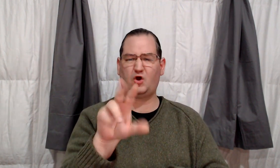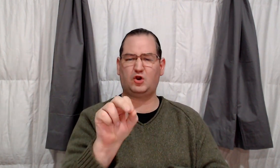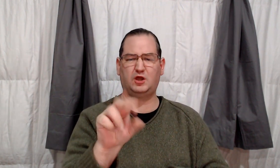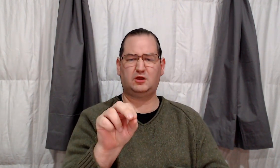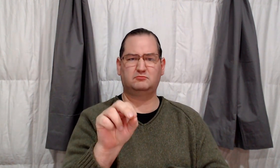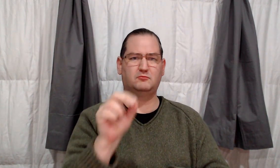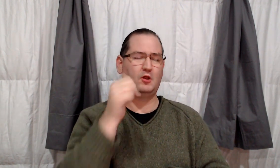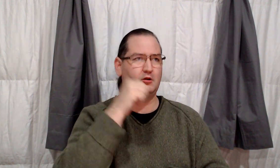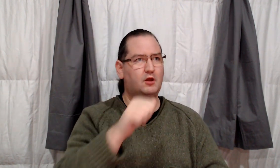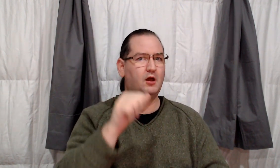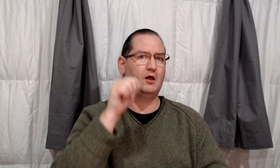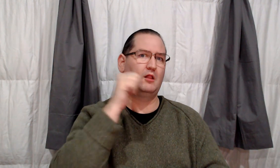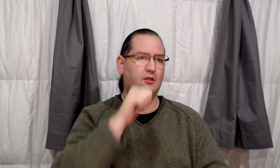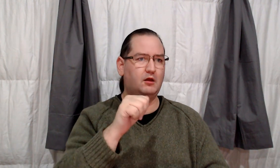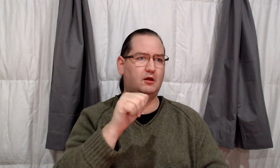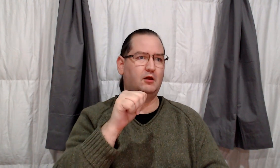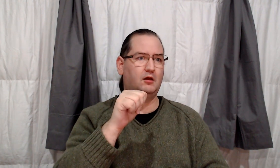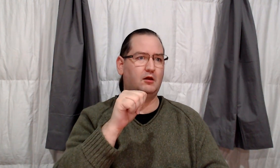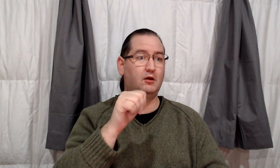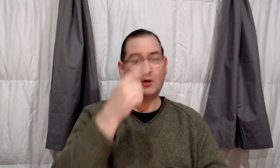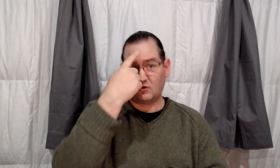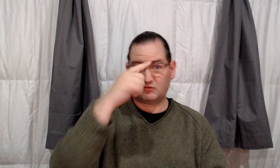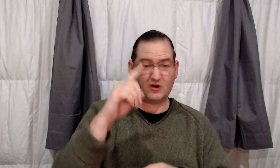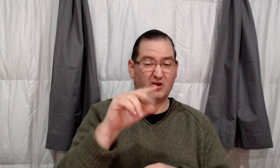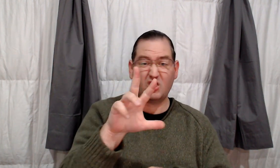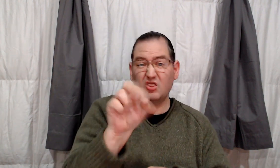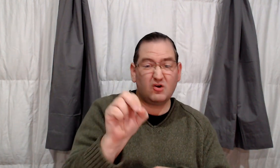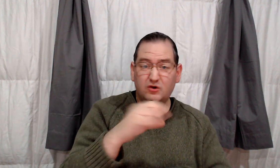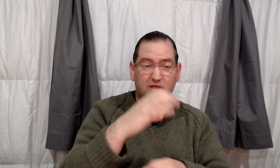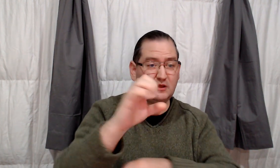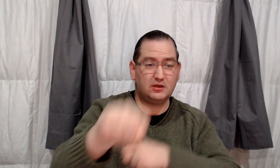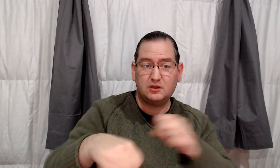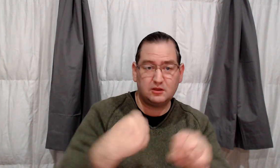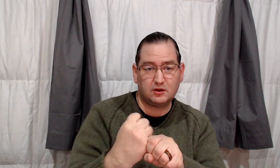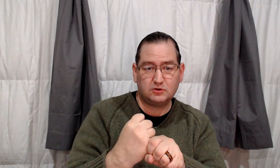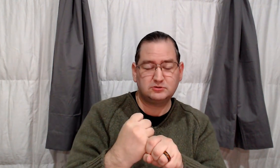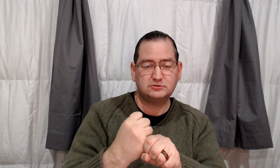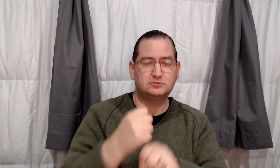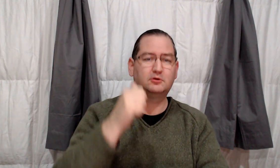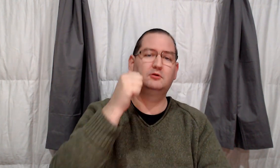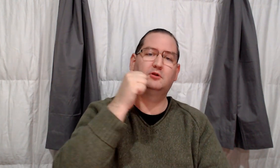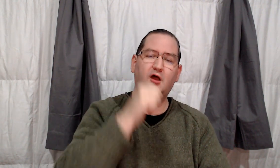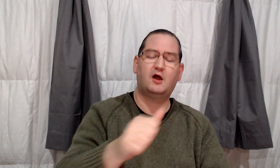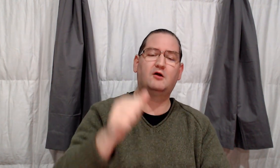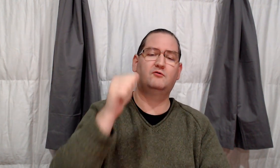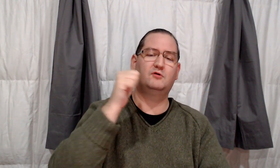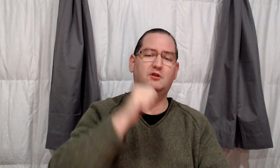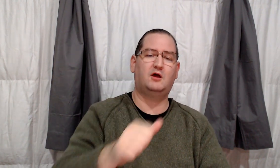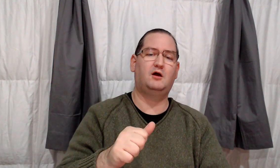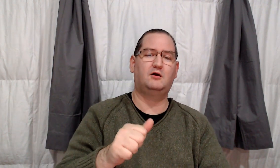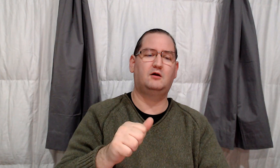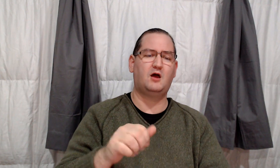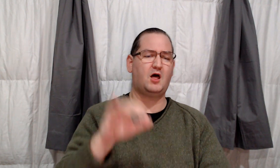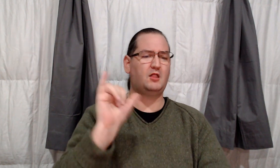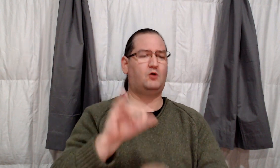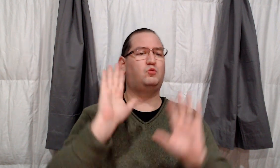years. Every day. And I say to them, that's an incredible feat. To try and remember to